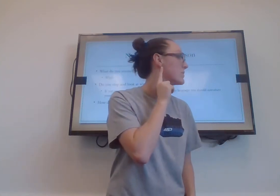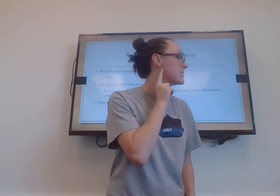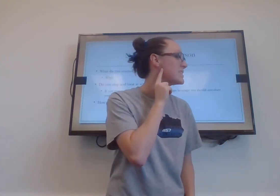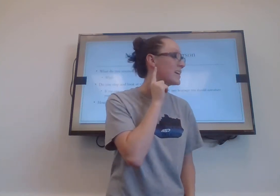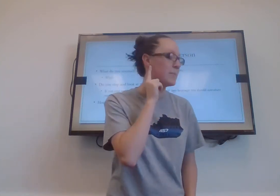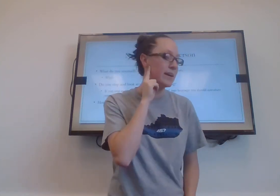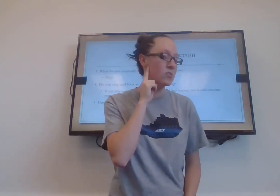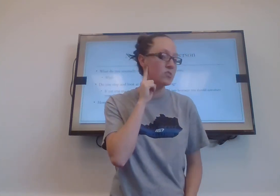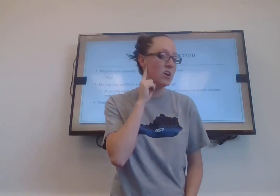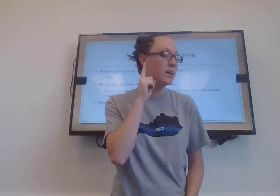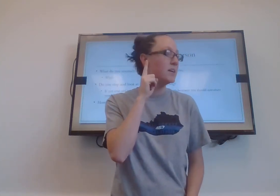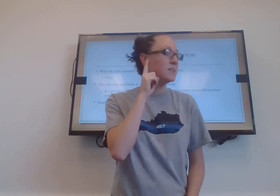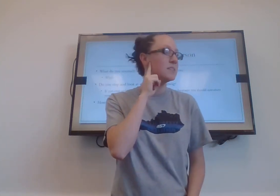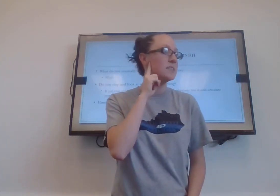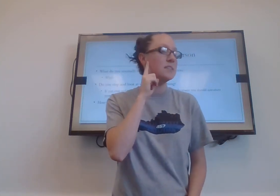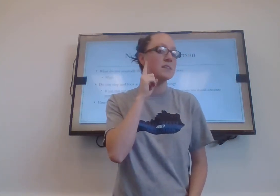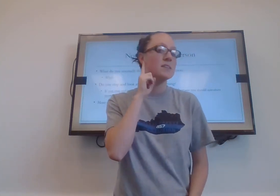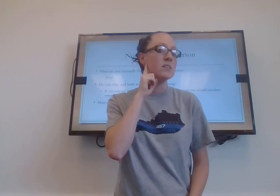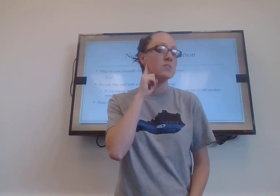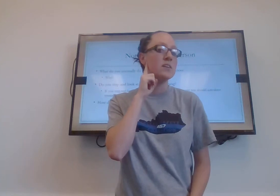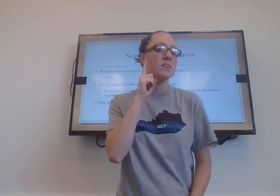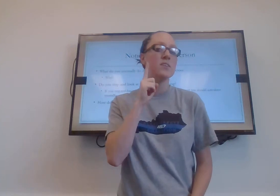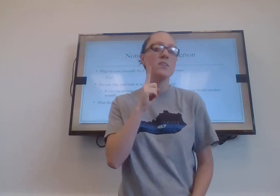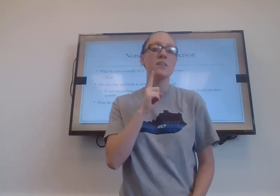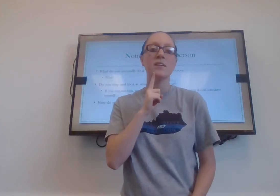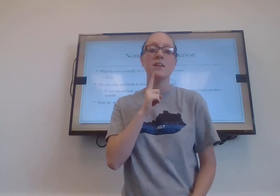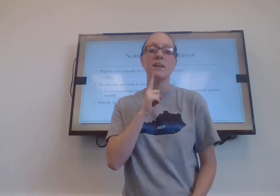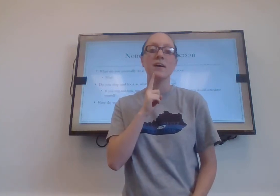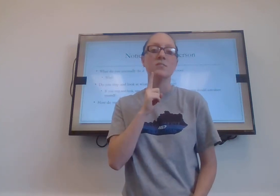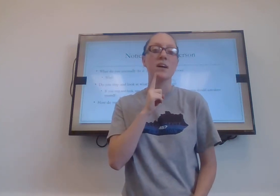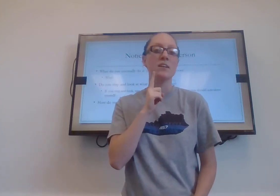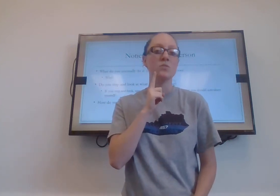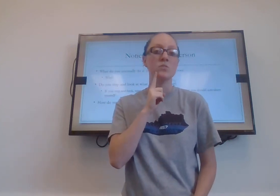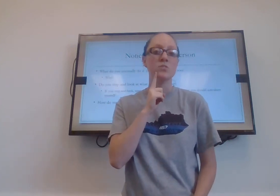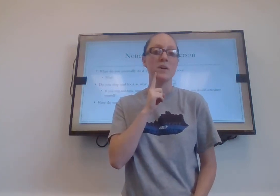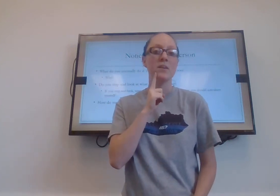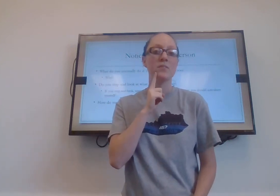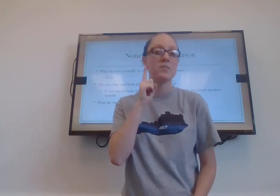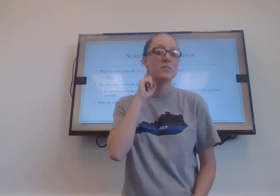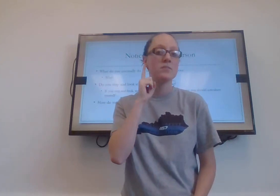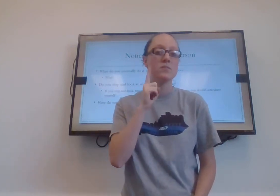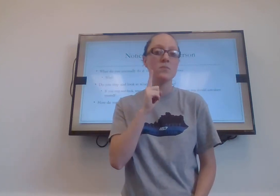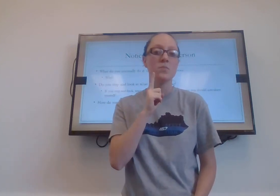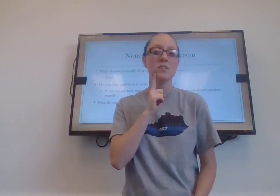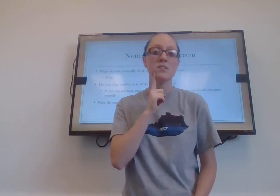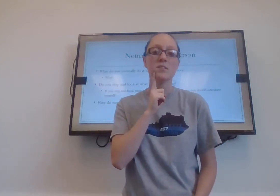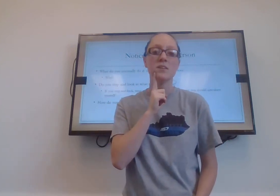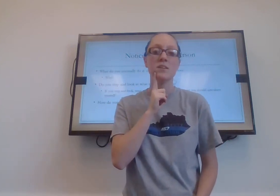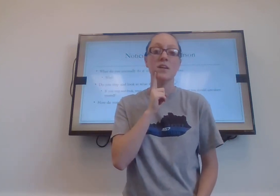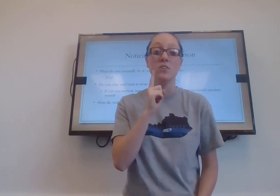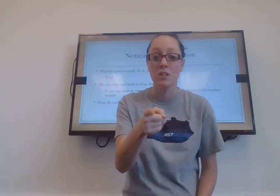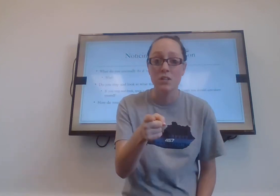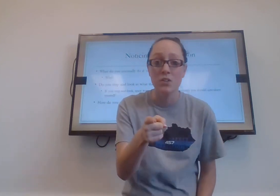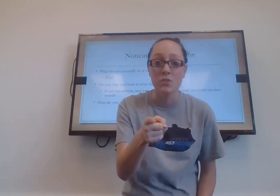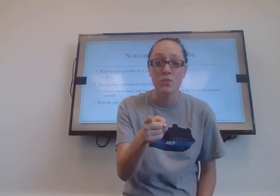It's like the back of your jaw. It goes here and down, kind of towards your mouth once, and you say you. Are